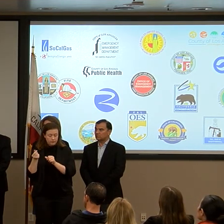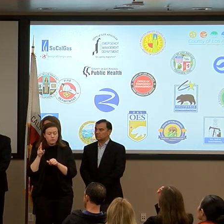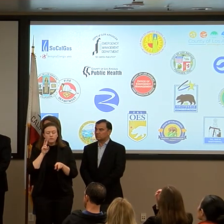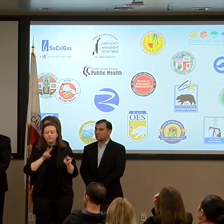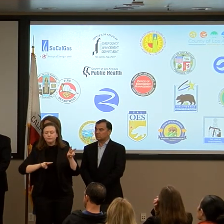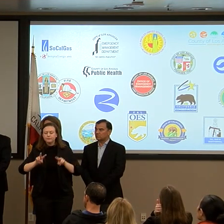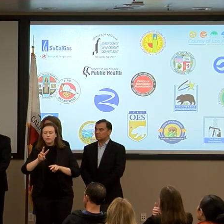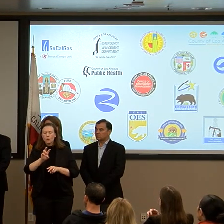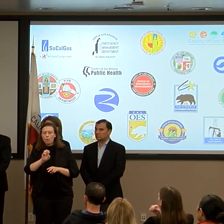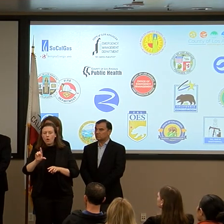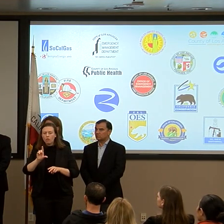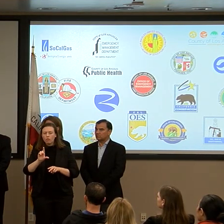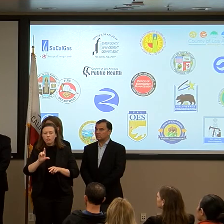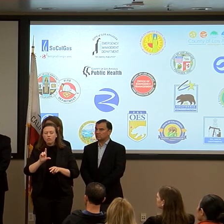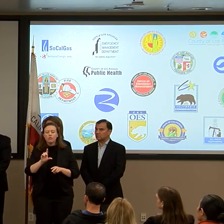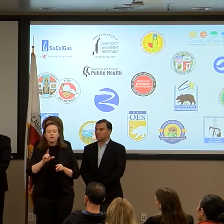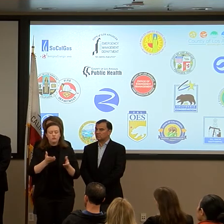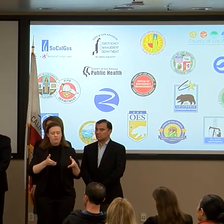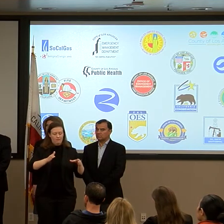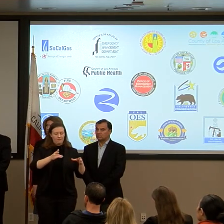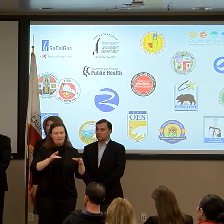wellhead and at the relief wells.